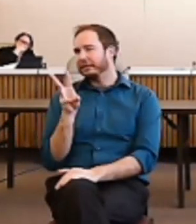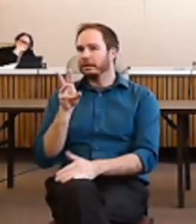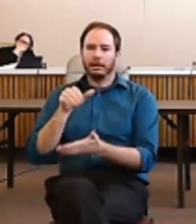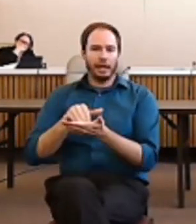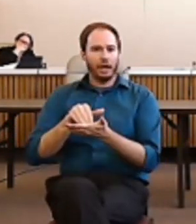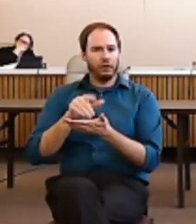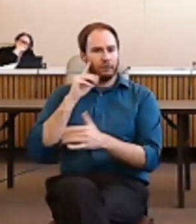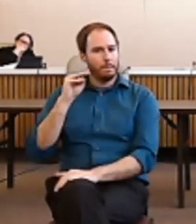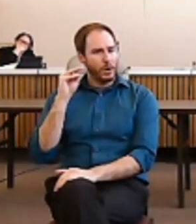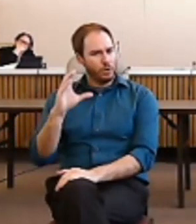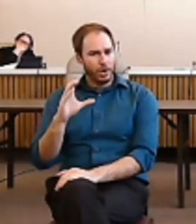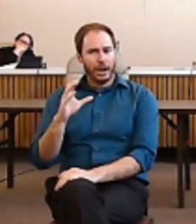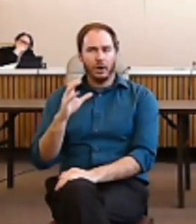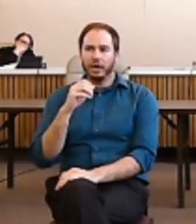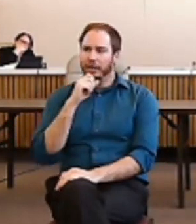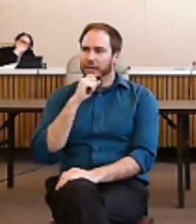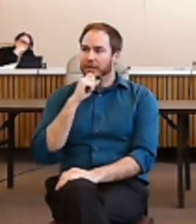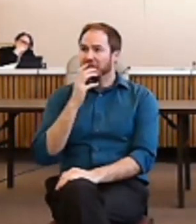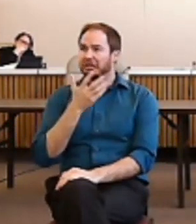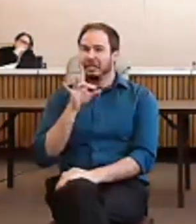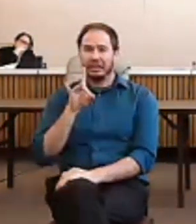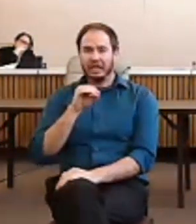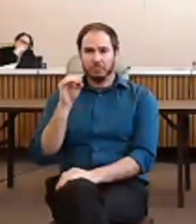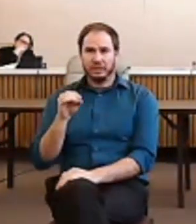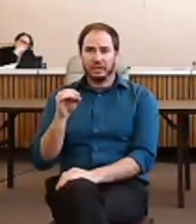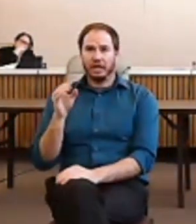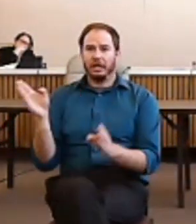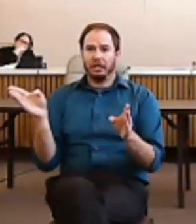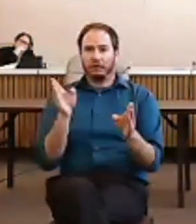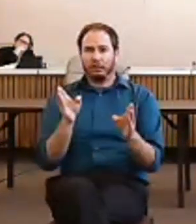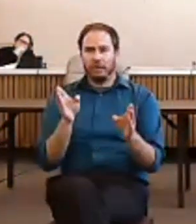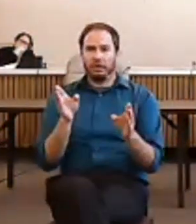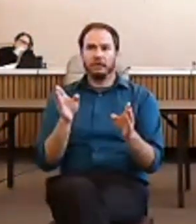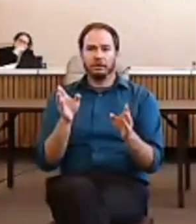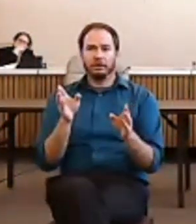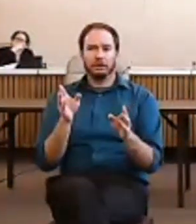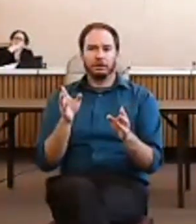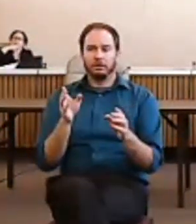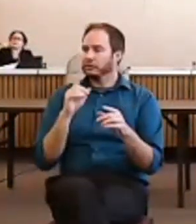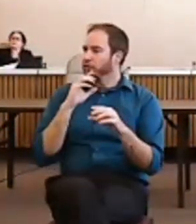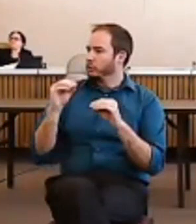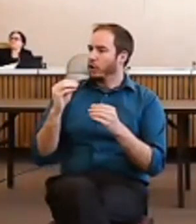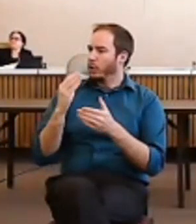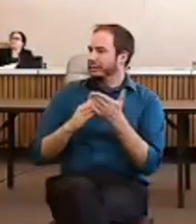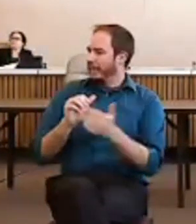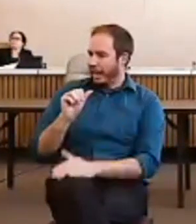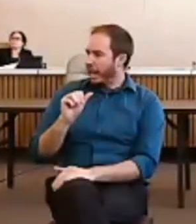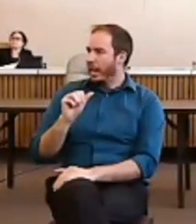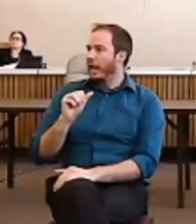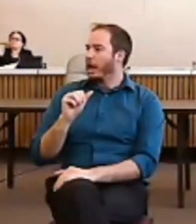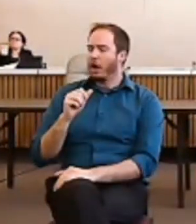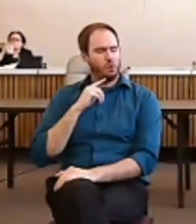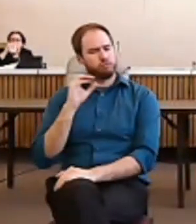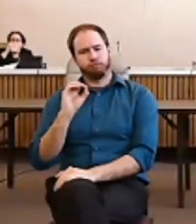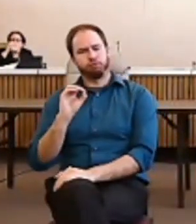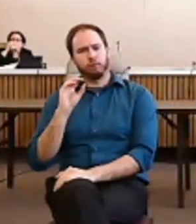$76,000 in Monroe County. So you imagine 80% of that. 80%. Okay, so no section 8. No,